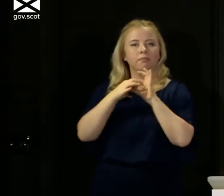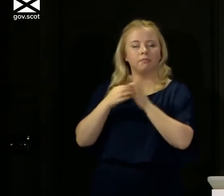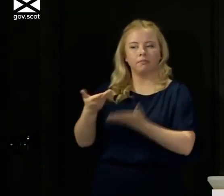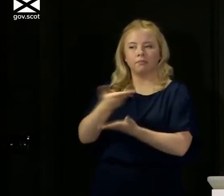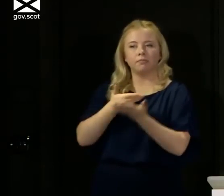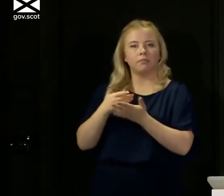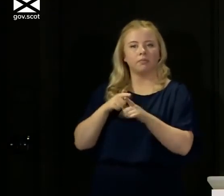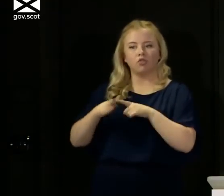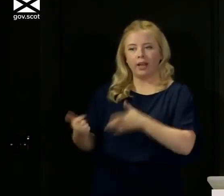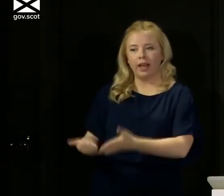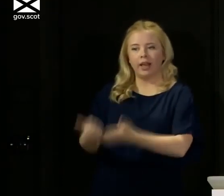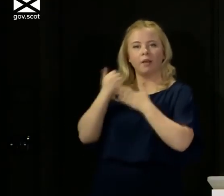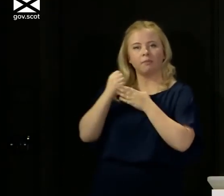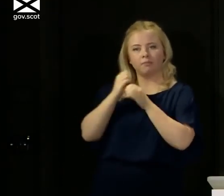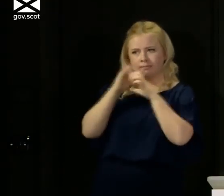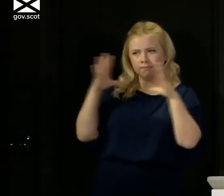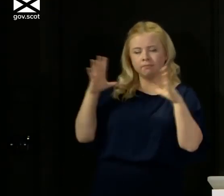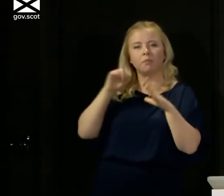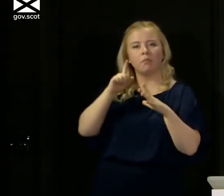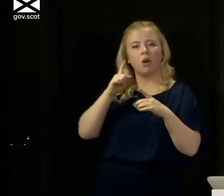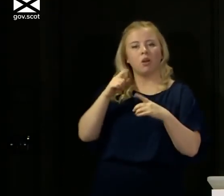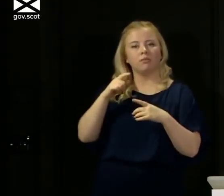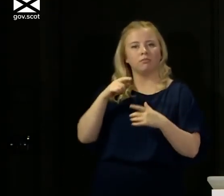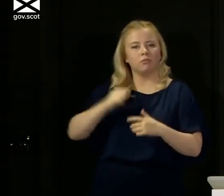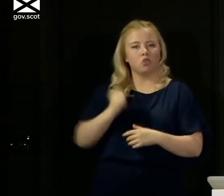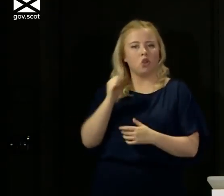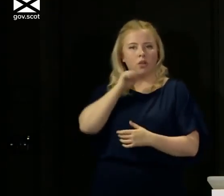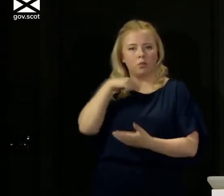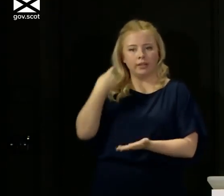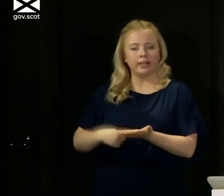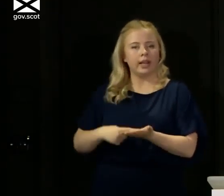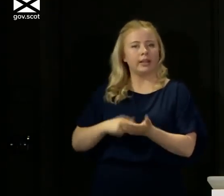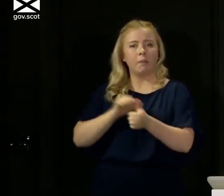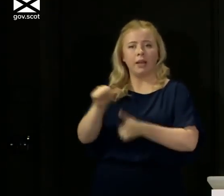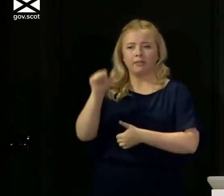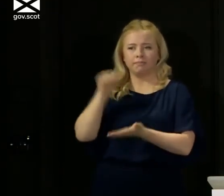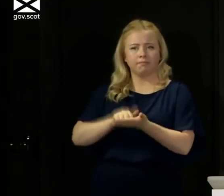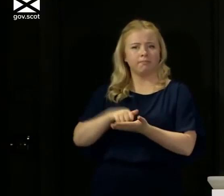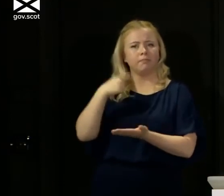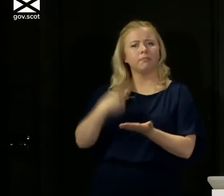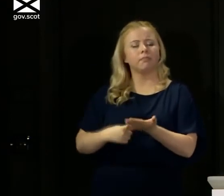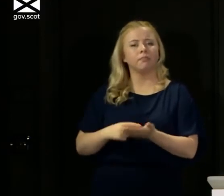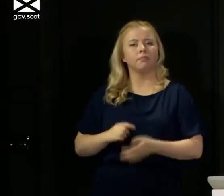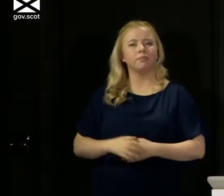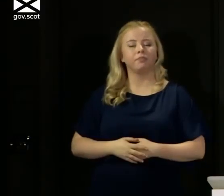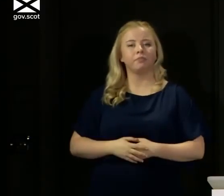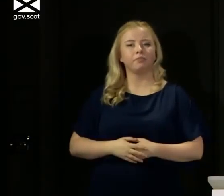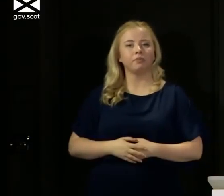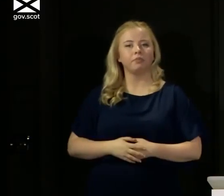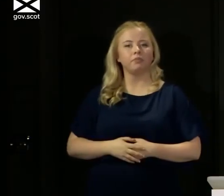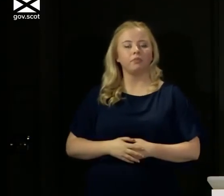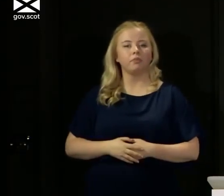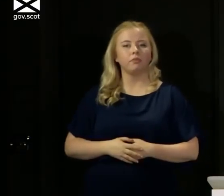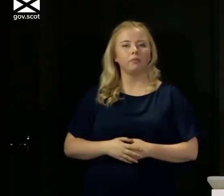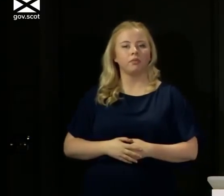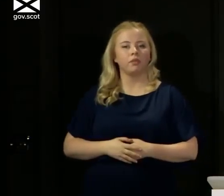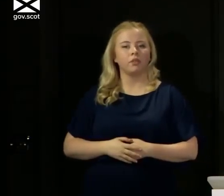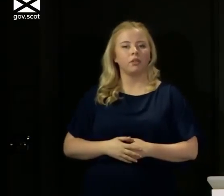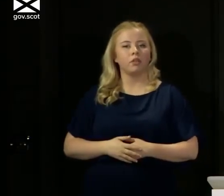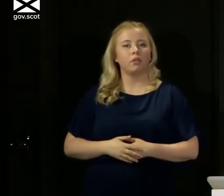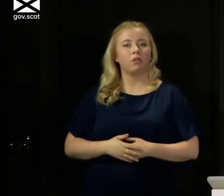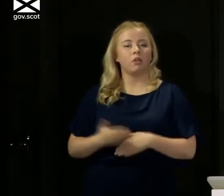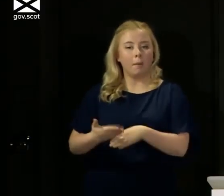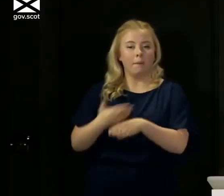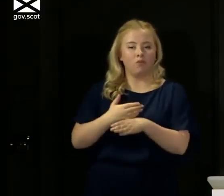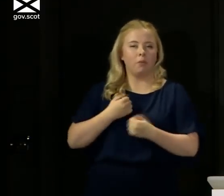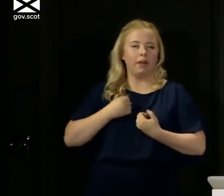that help to inform that. But we'll fundamentally take the decision we think is the right one. Let me say, just to preface the substantive